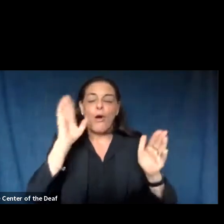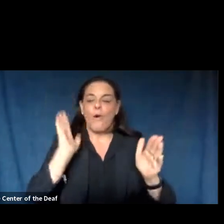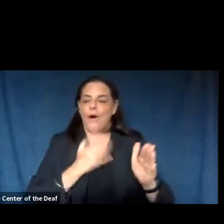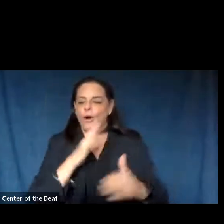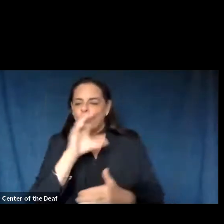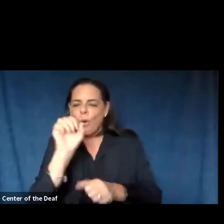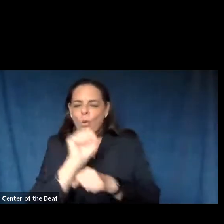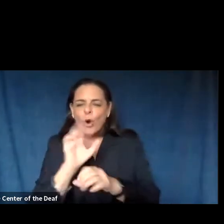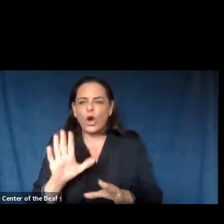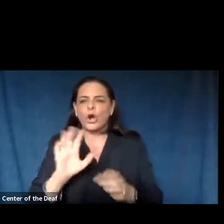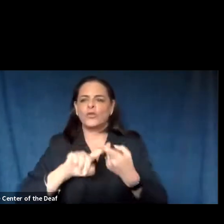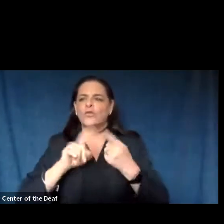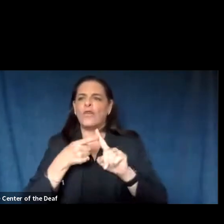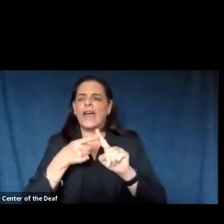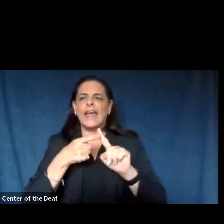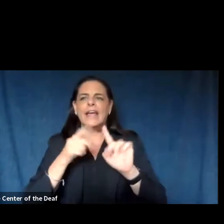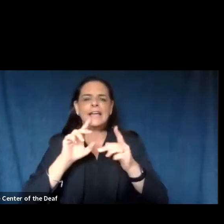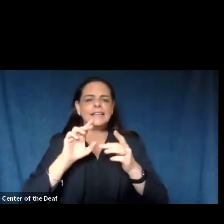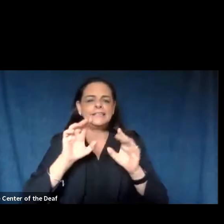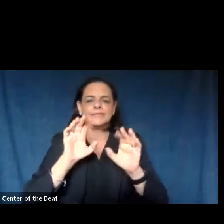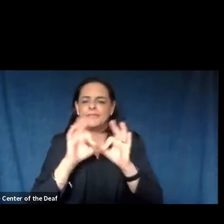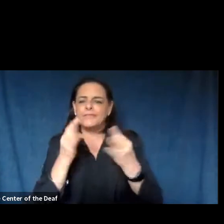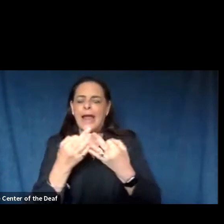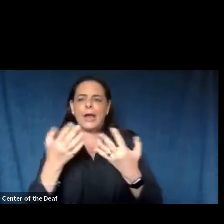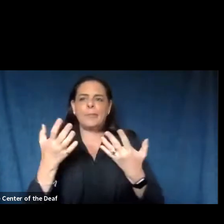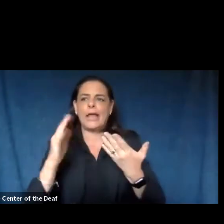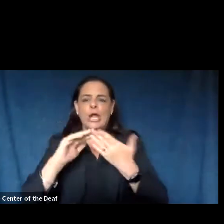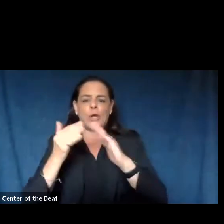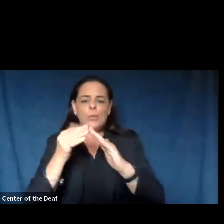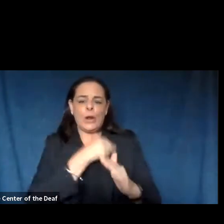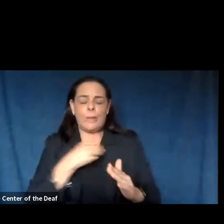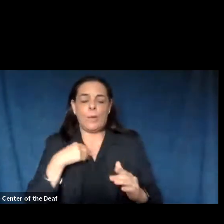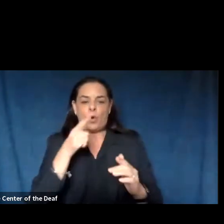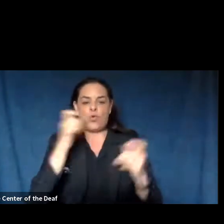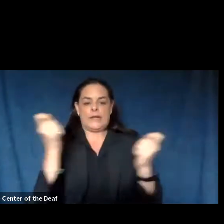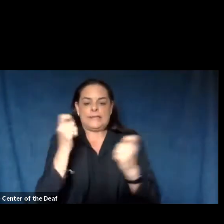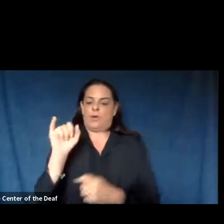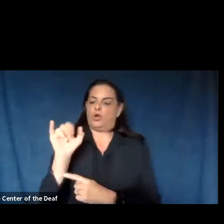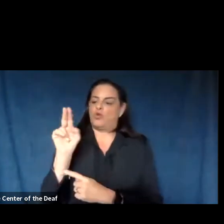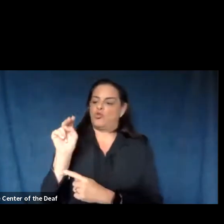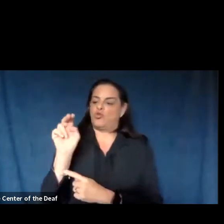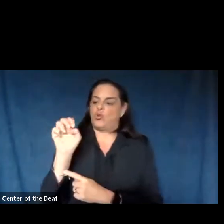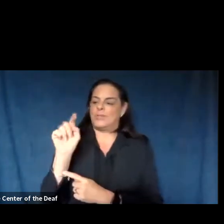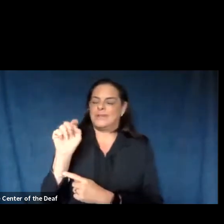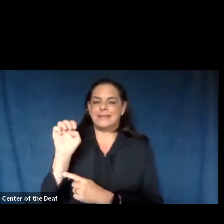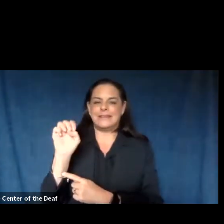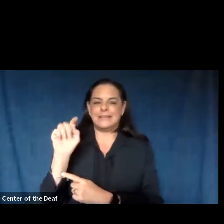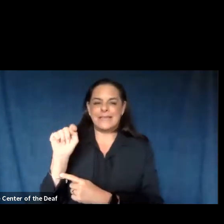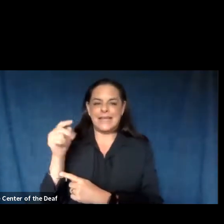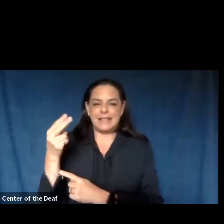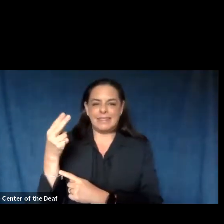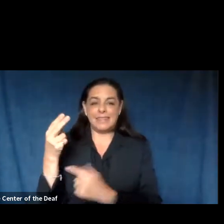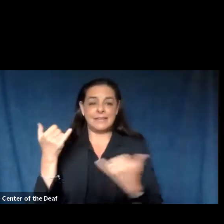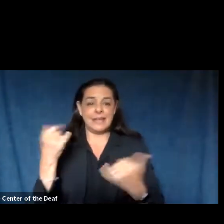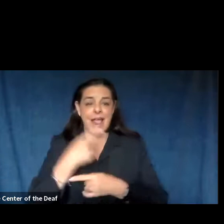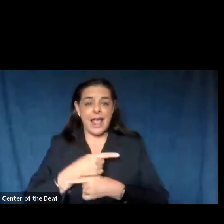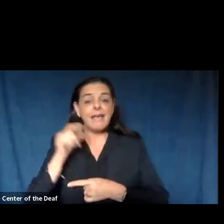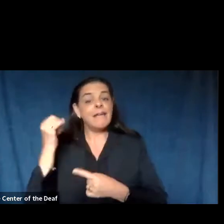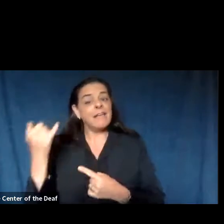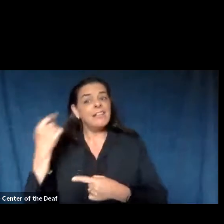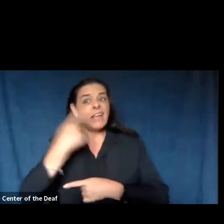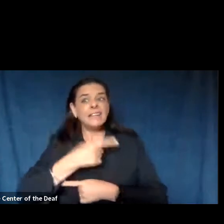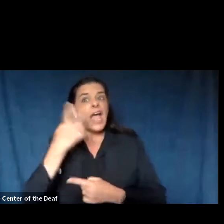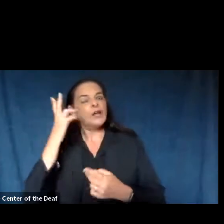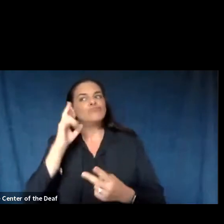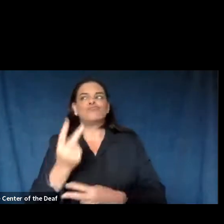members celebrating Juneteenth today, a commemoration of the ending of slavery in the United States and